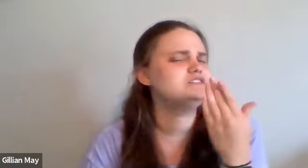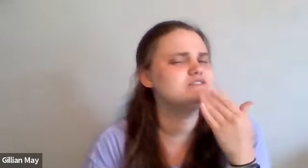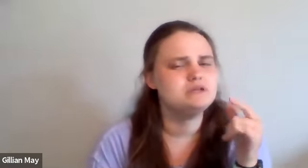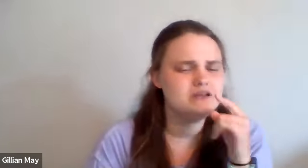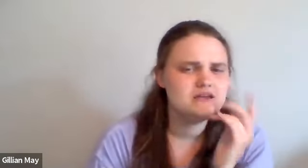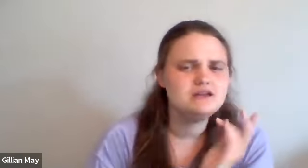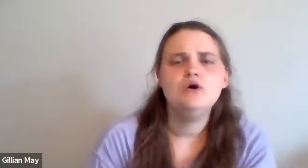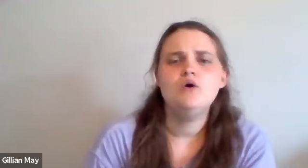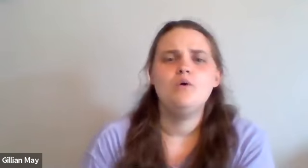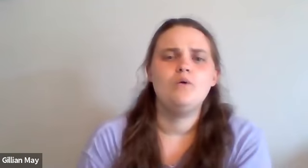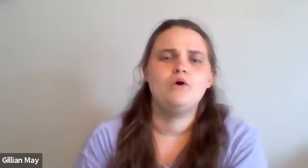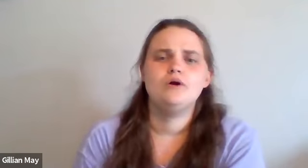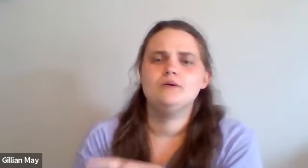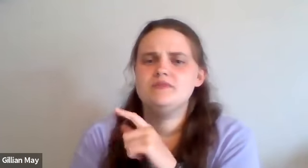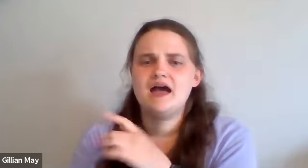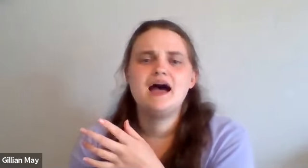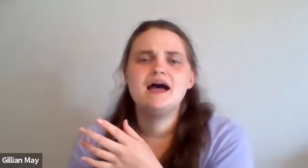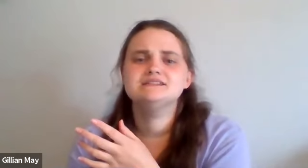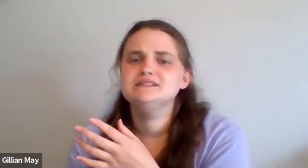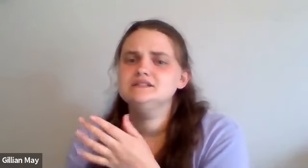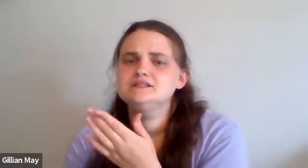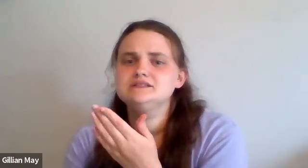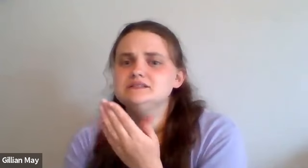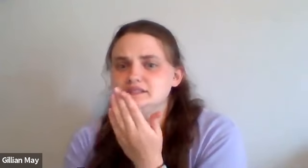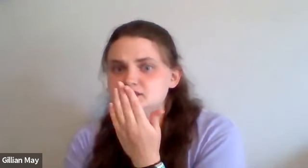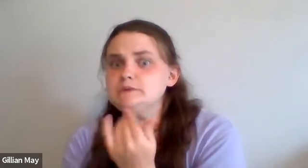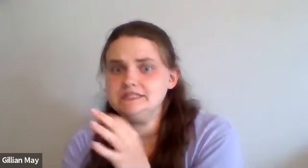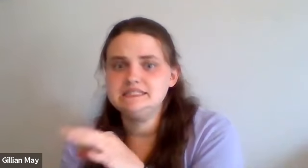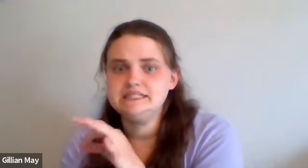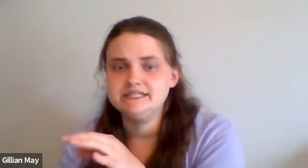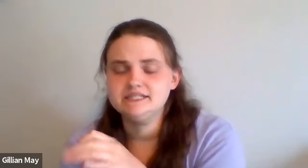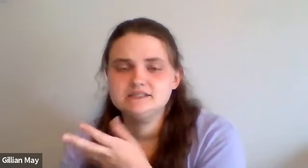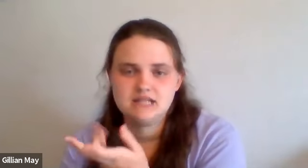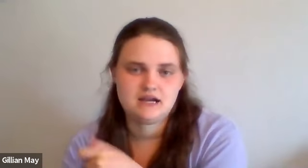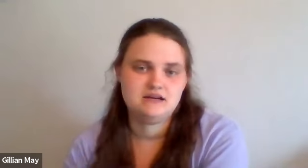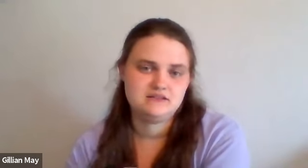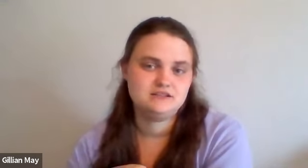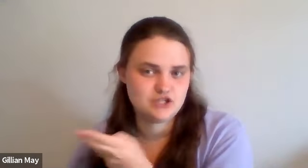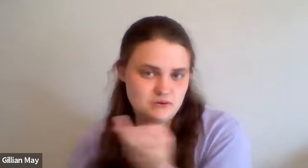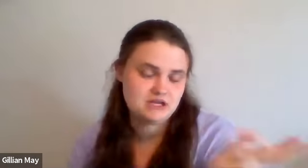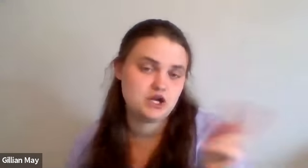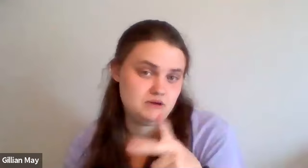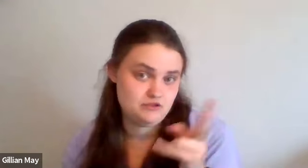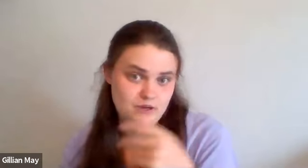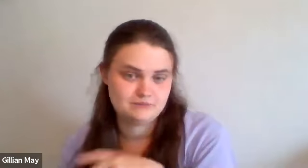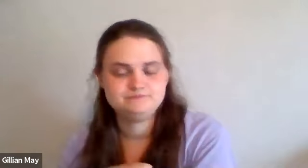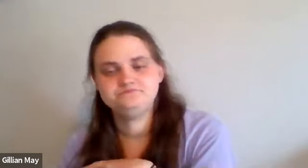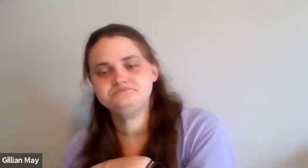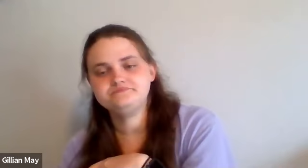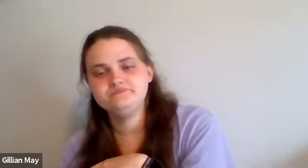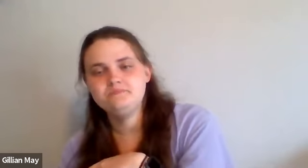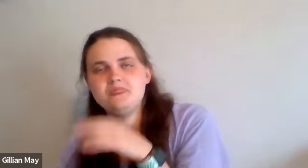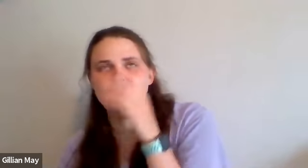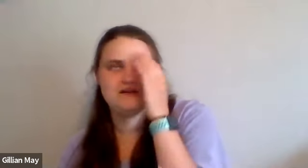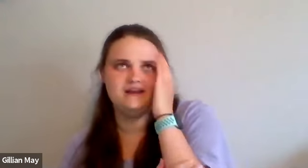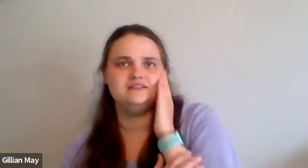a sweet kid. Or that is sweet tea. That kind of thing. So it can go either way. All right, let's